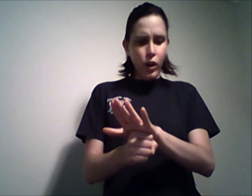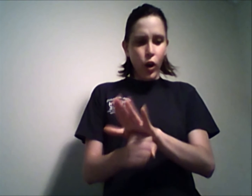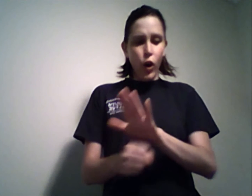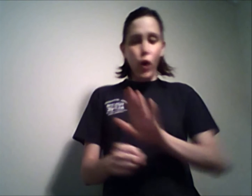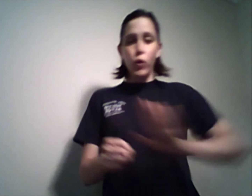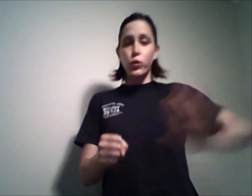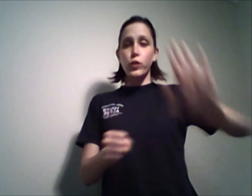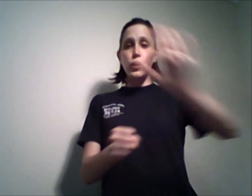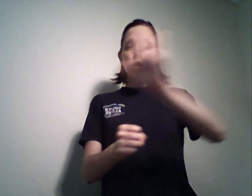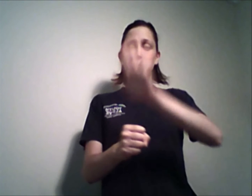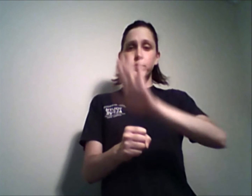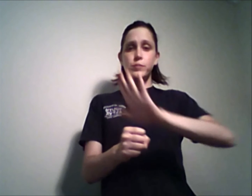Over